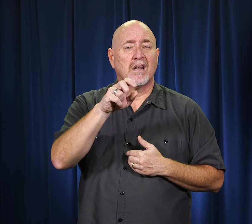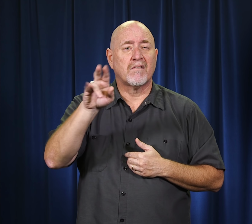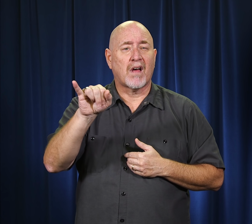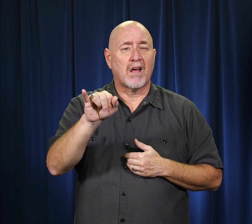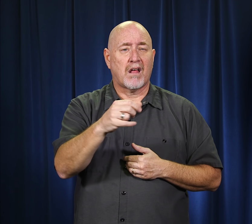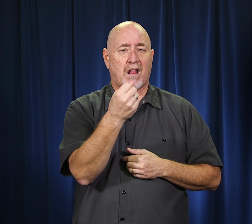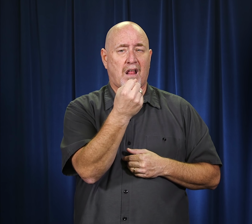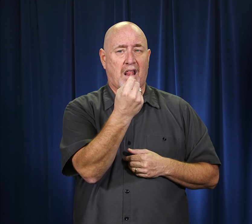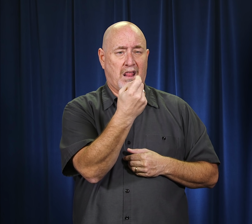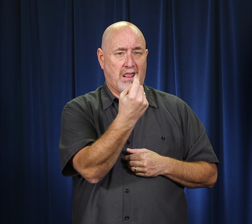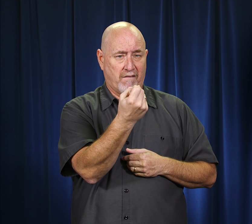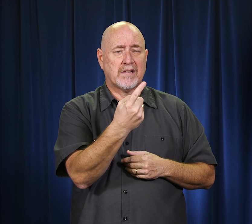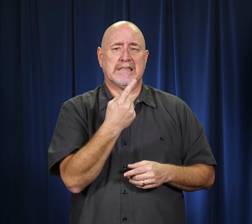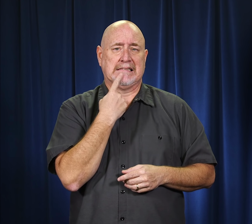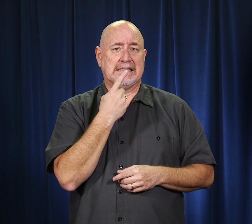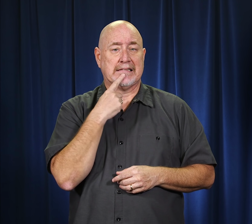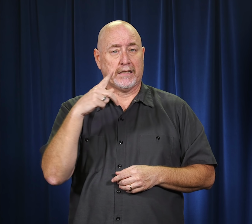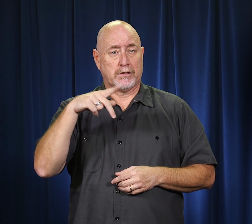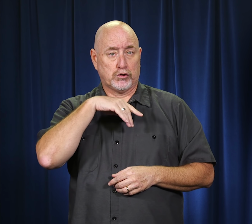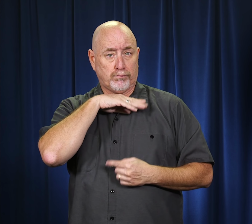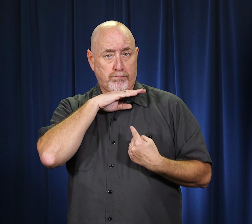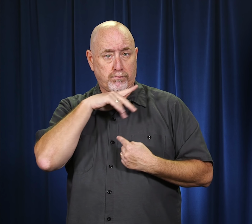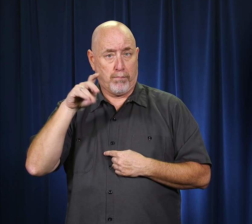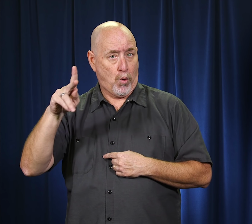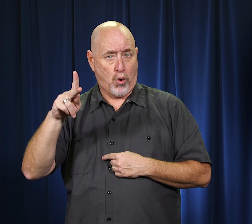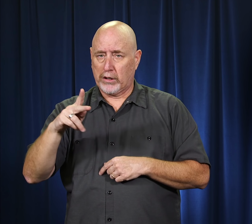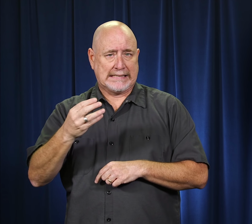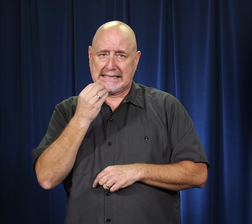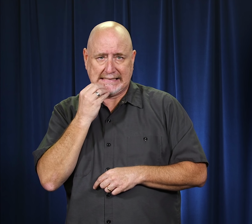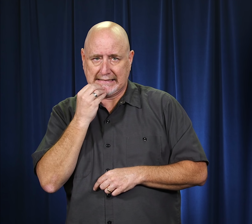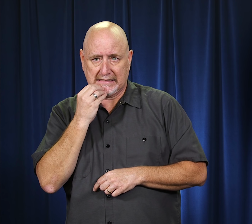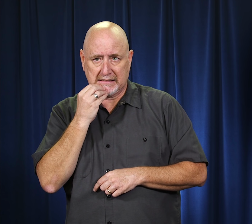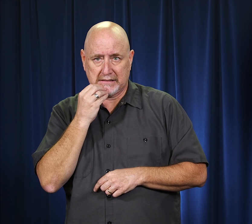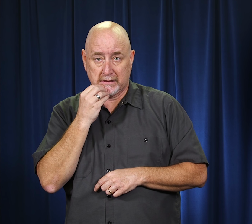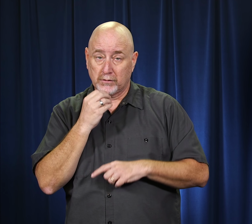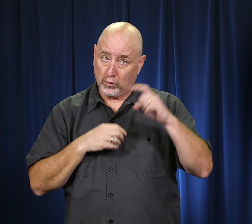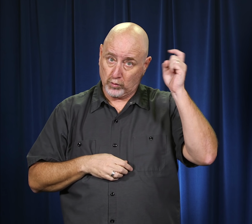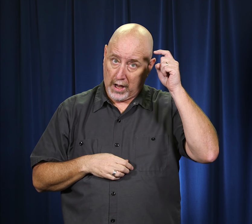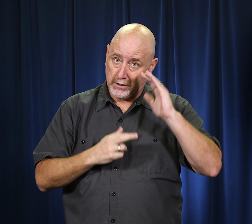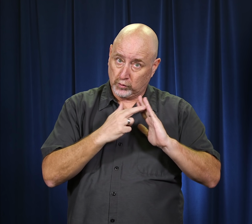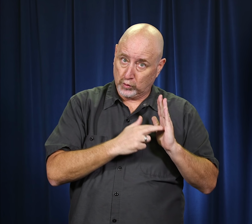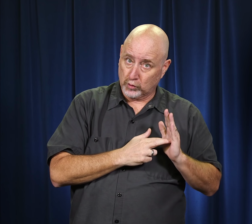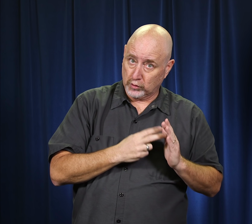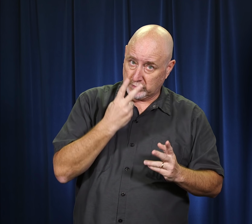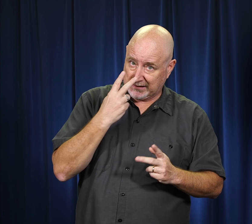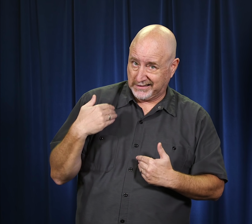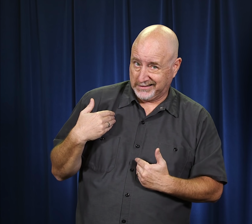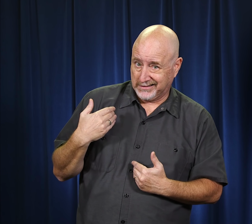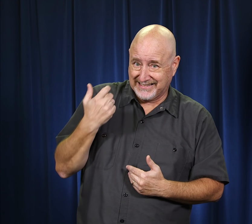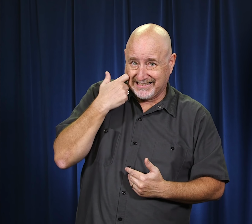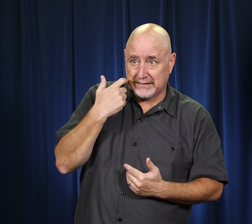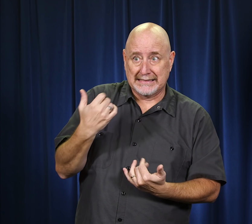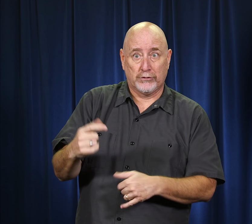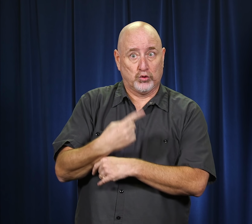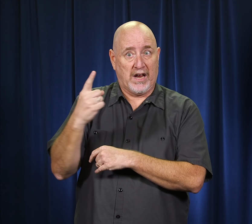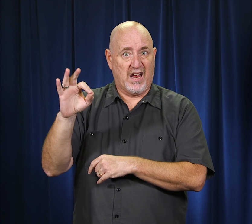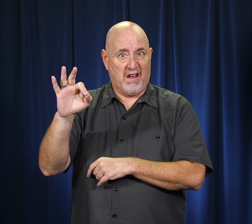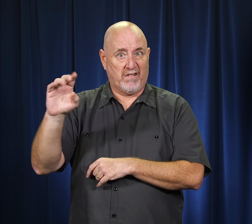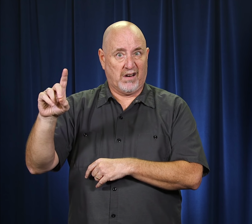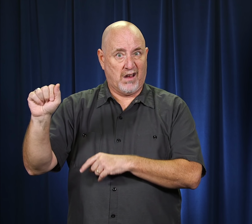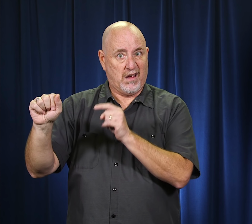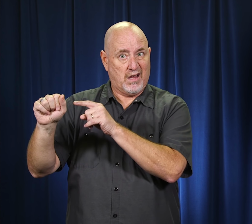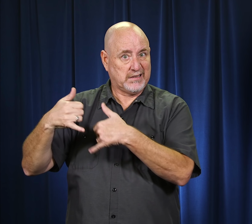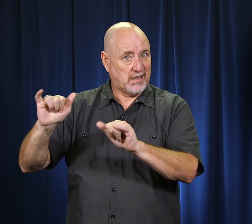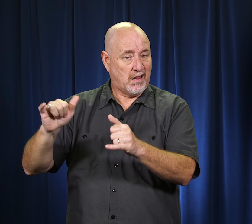Leviticus chapter 11, it mentions that pork was not to be eaten. That's a wise regulation, as we have seen. Even the modern